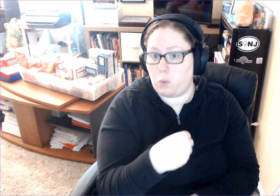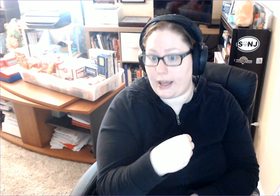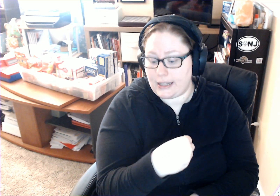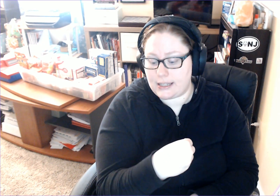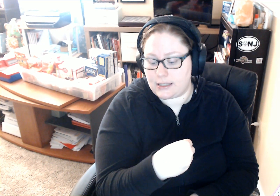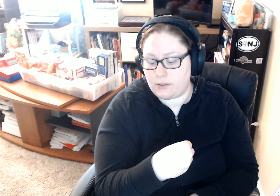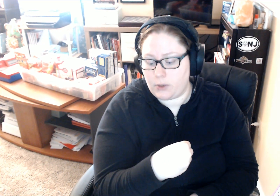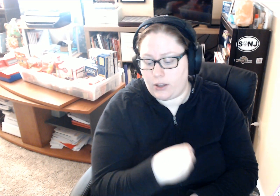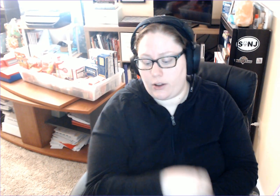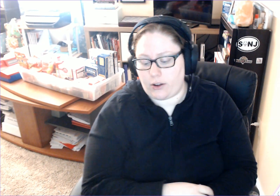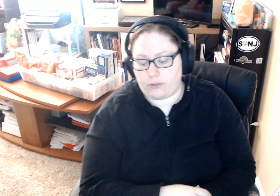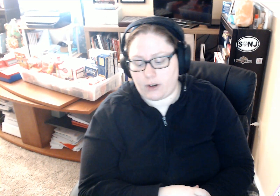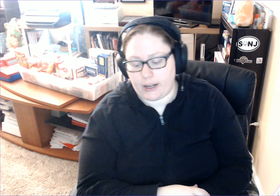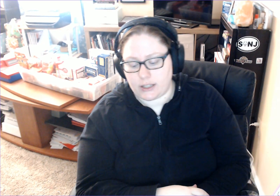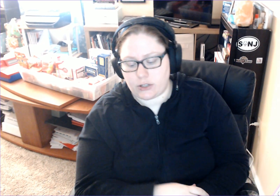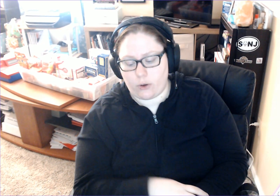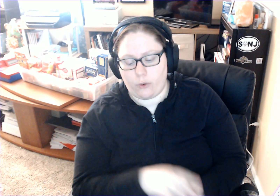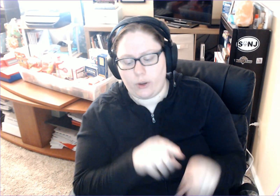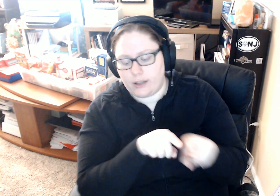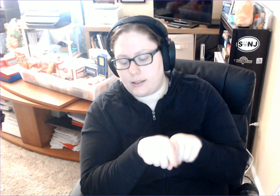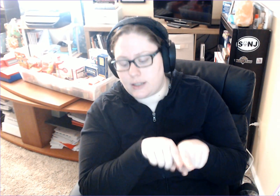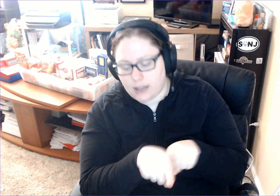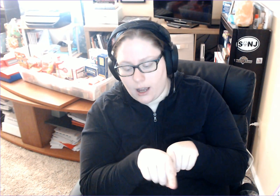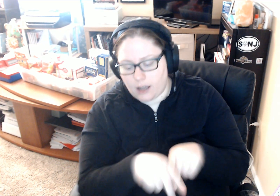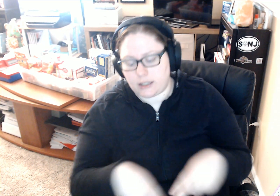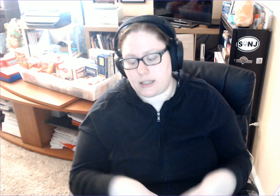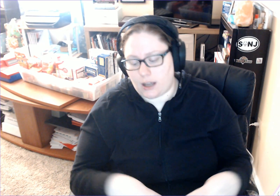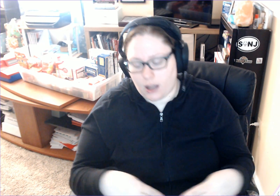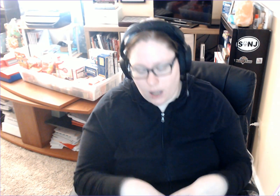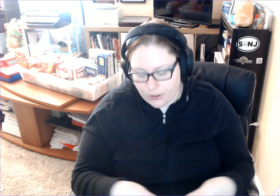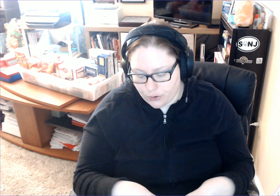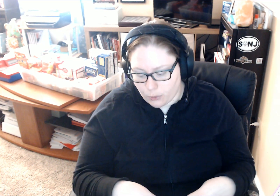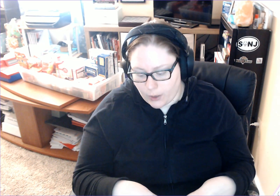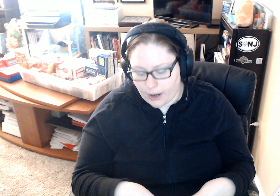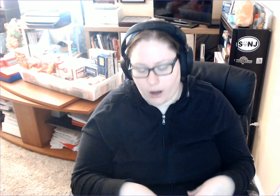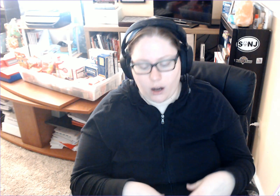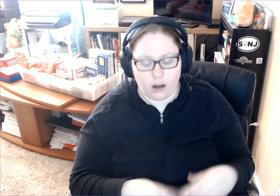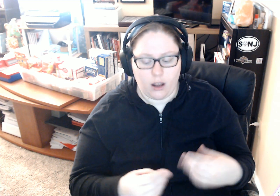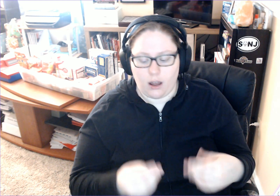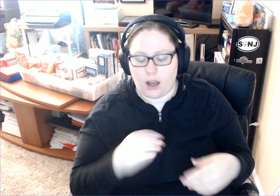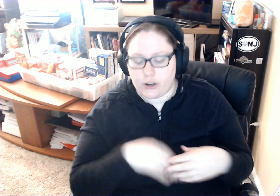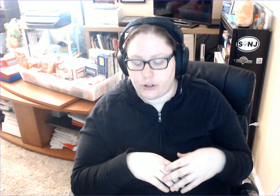whites. All right, so socks, underwear,